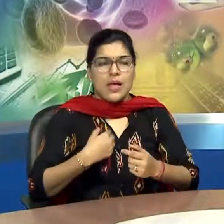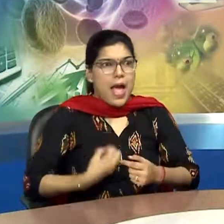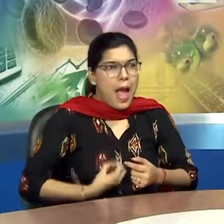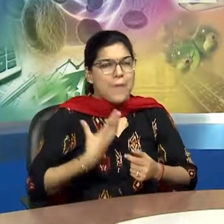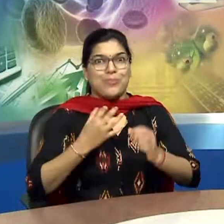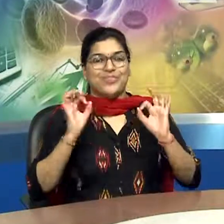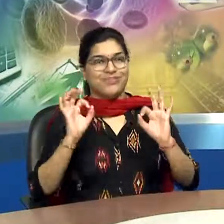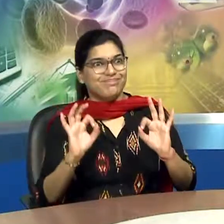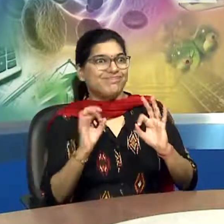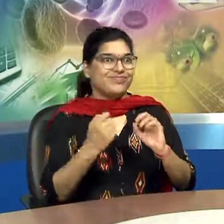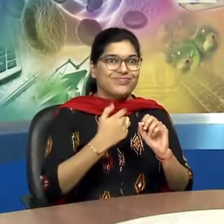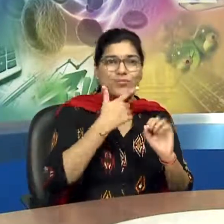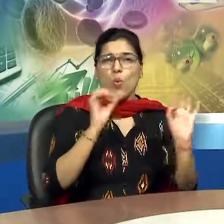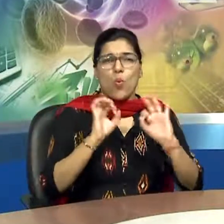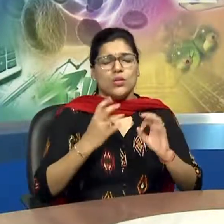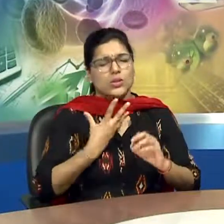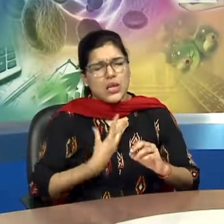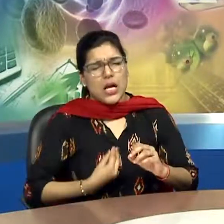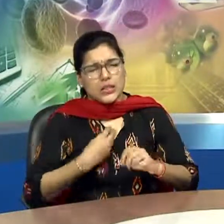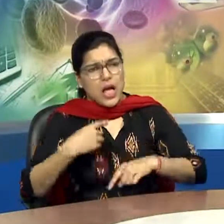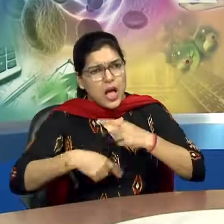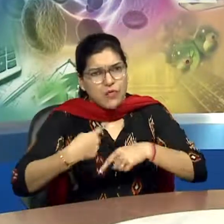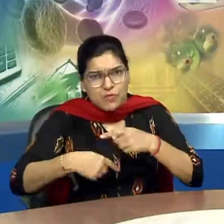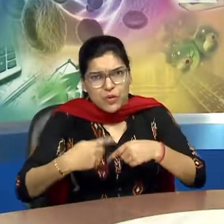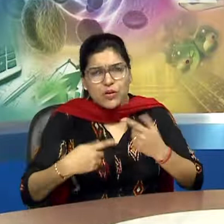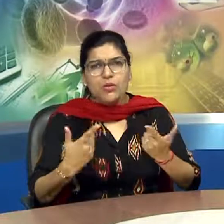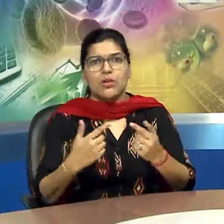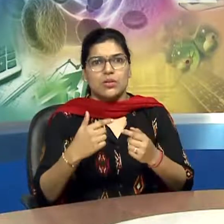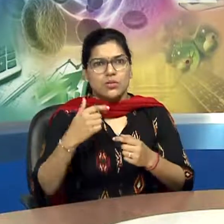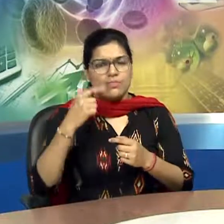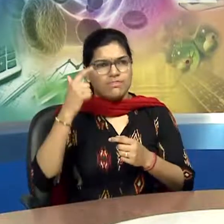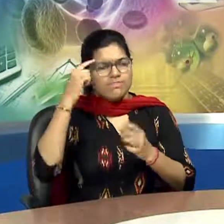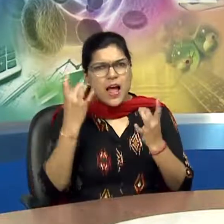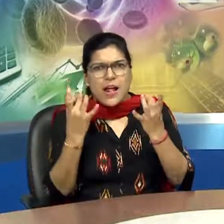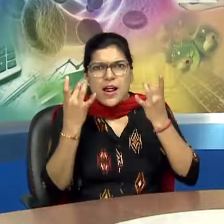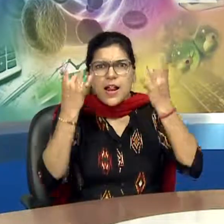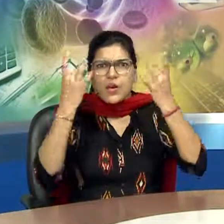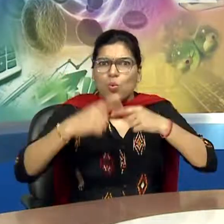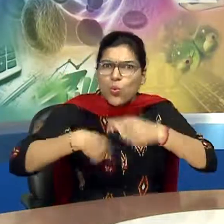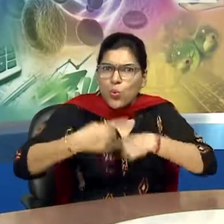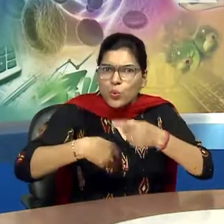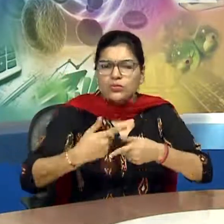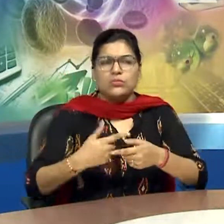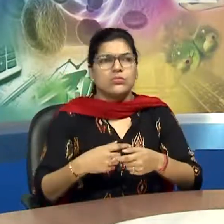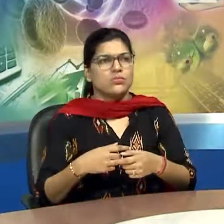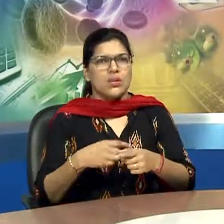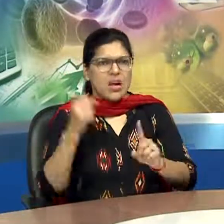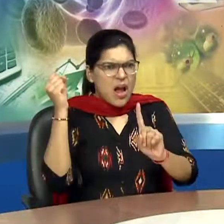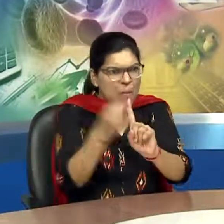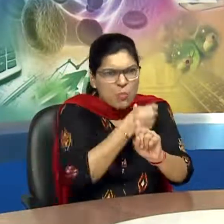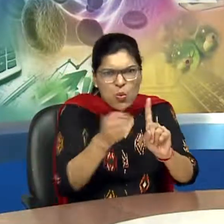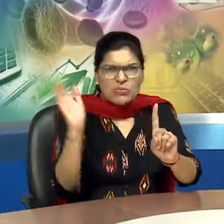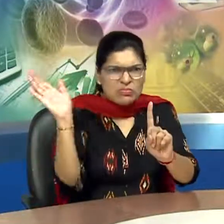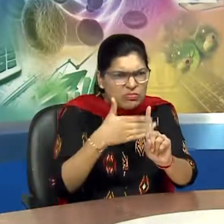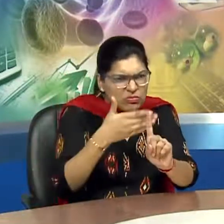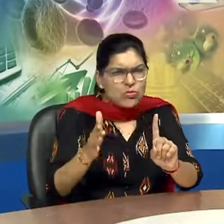when is in need, like a person is sick, a person is depressed, a person is not mentally